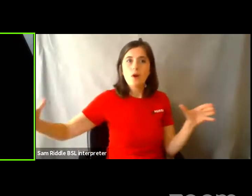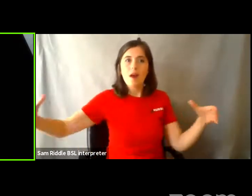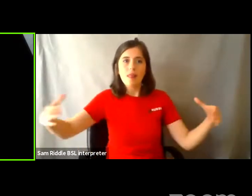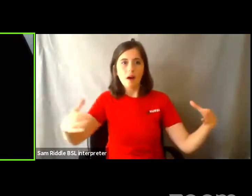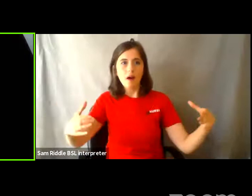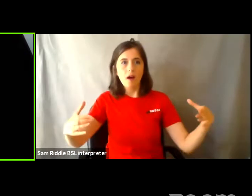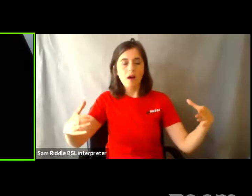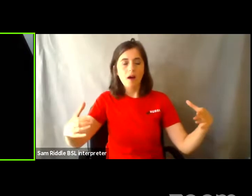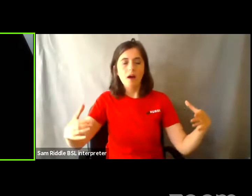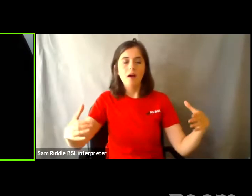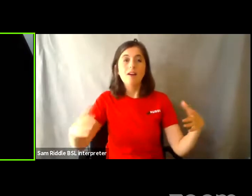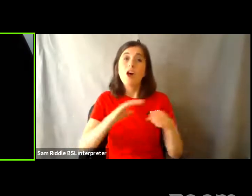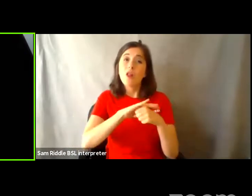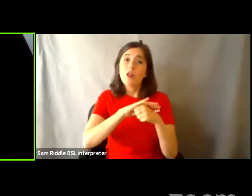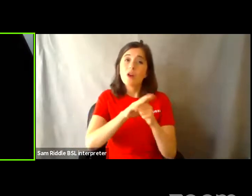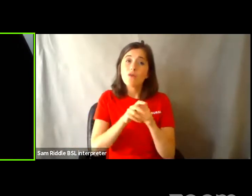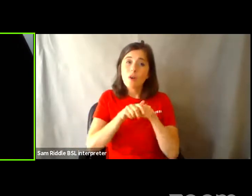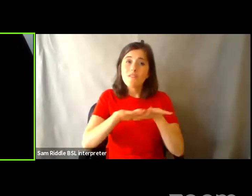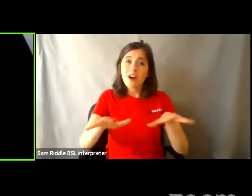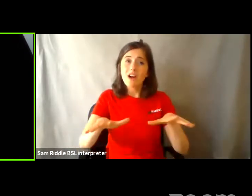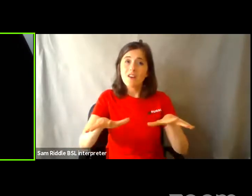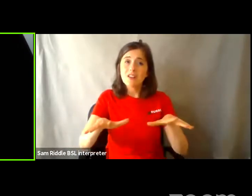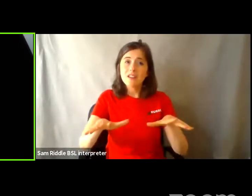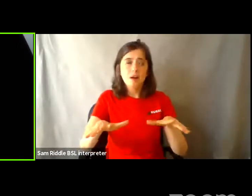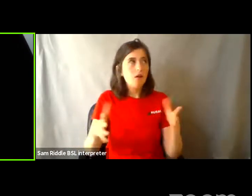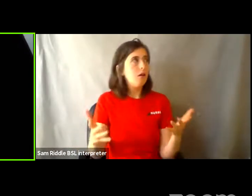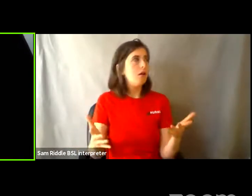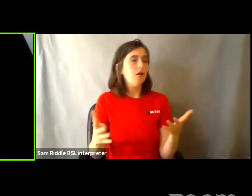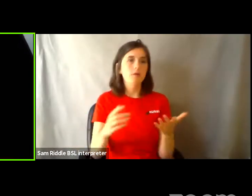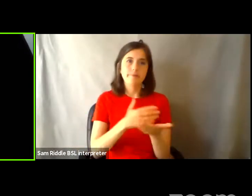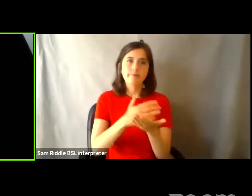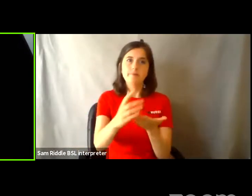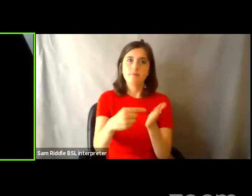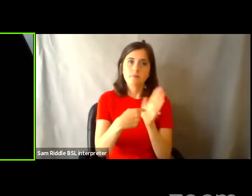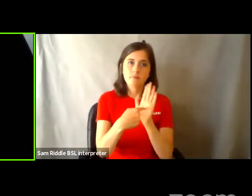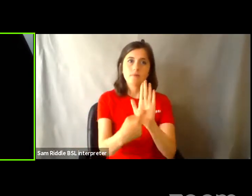the coronavirus outbreak couldn't have made it clearer.